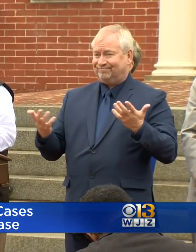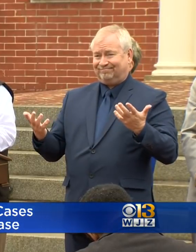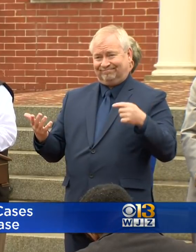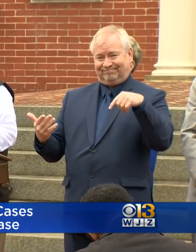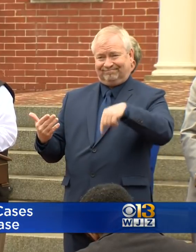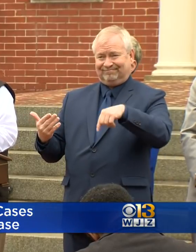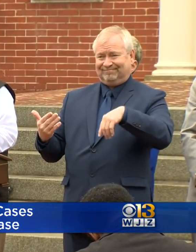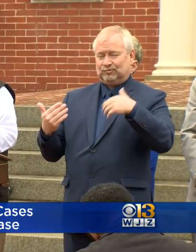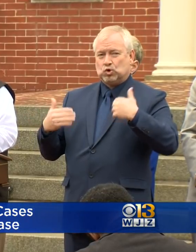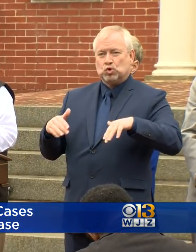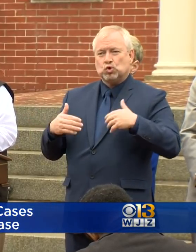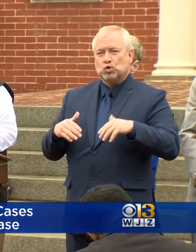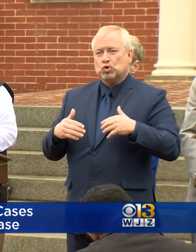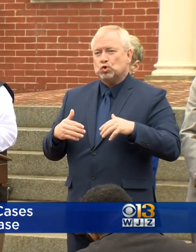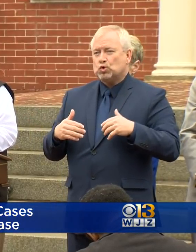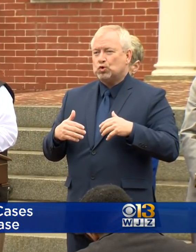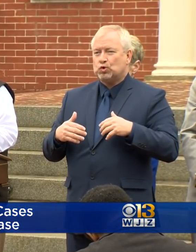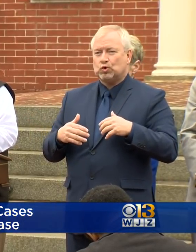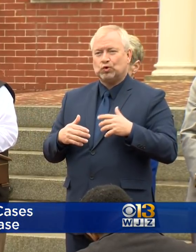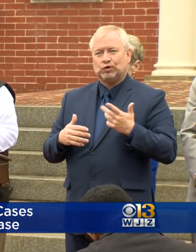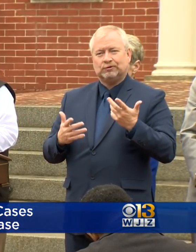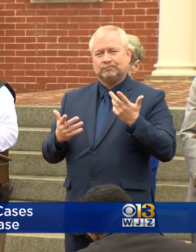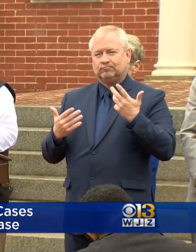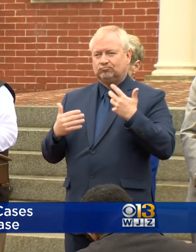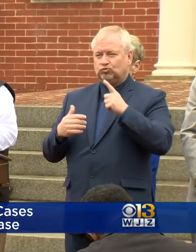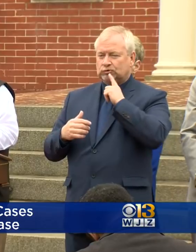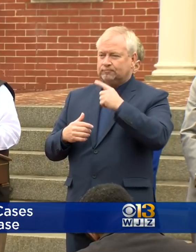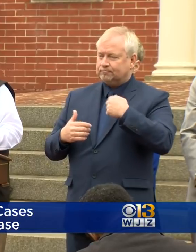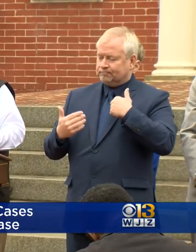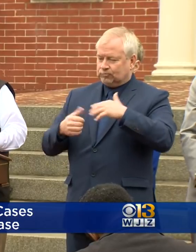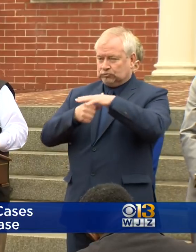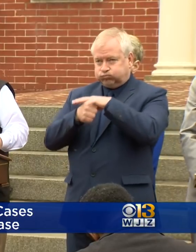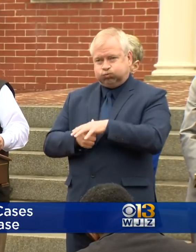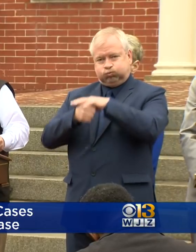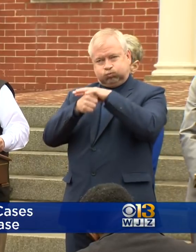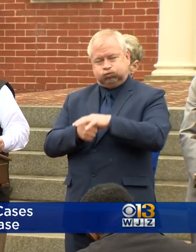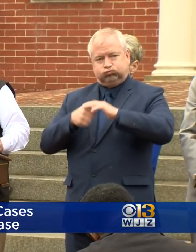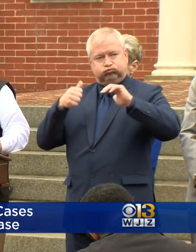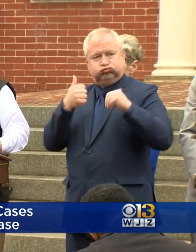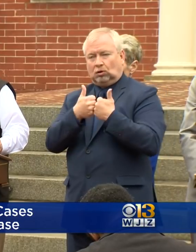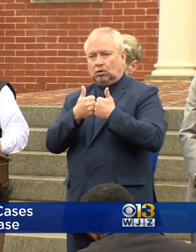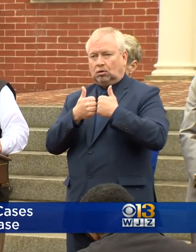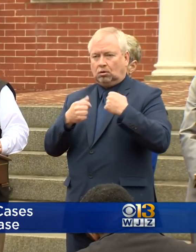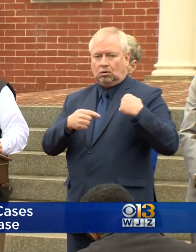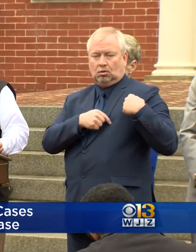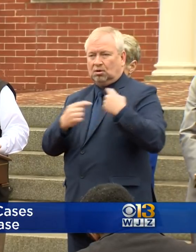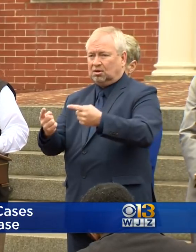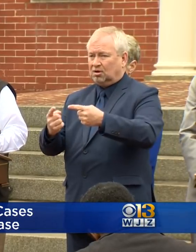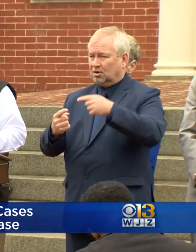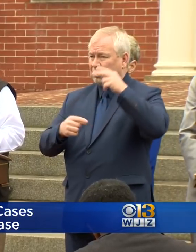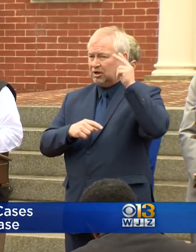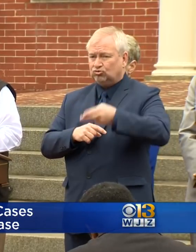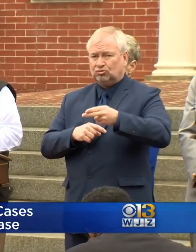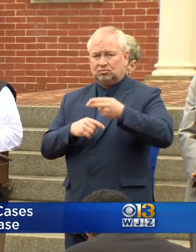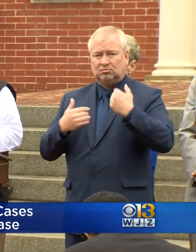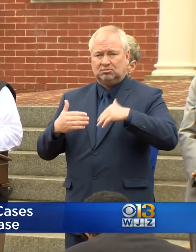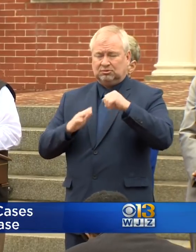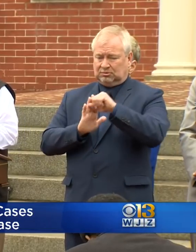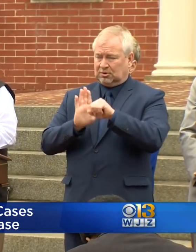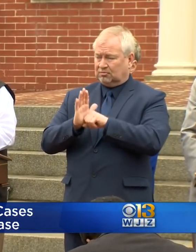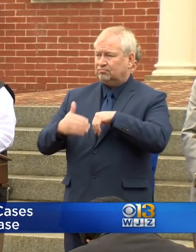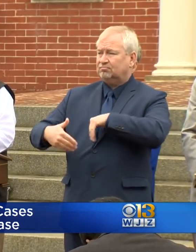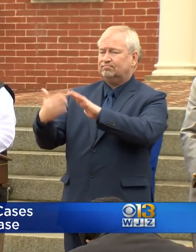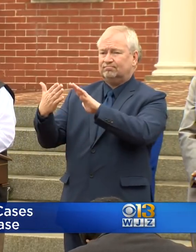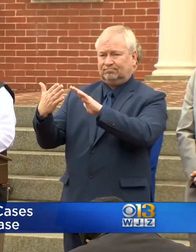one of the most daunting challenges that our state has ever faced. But sometimes